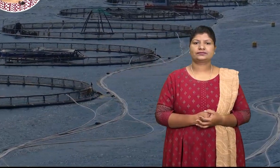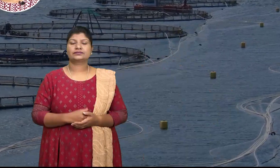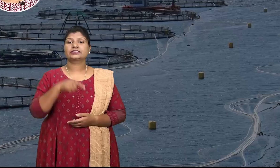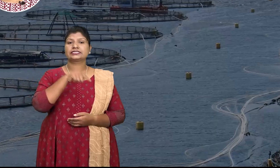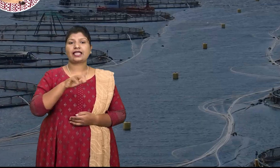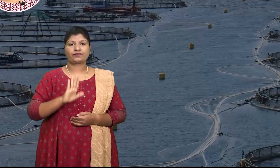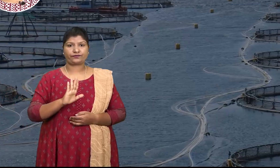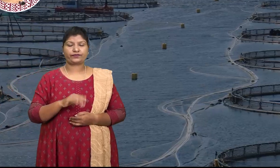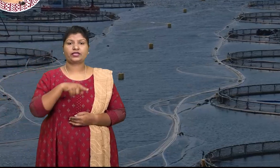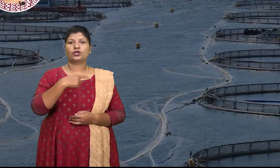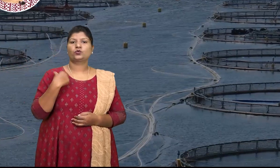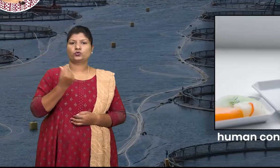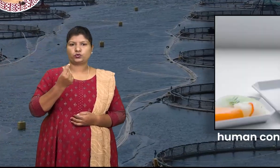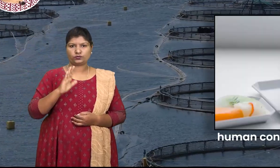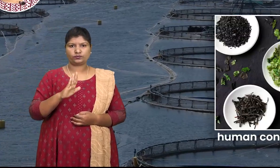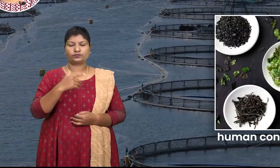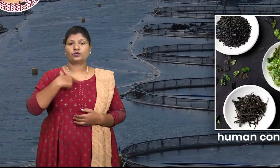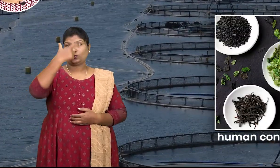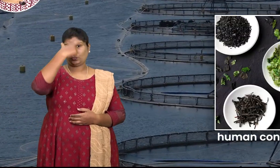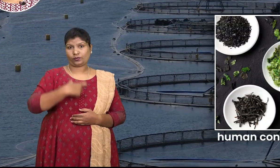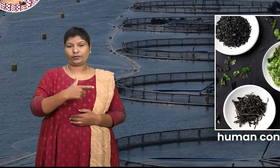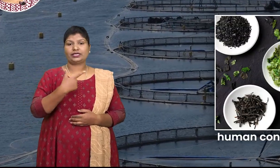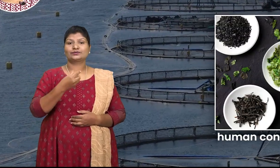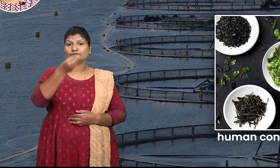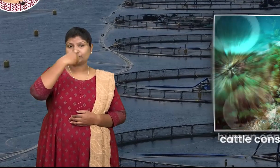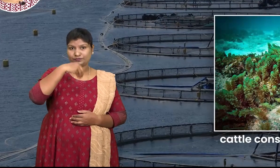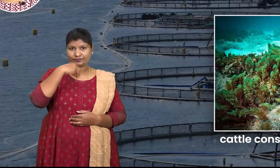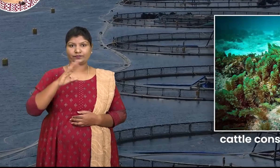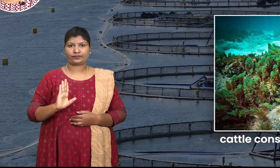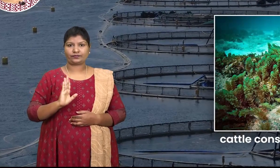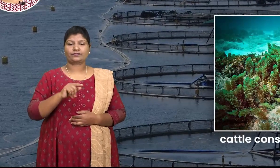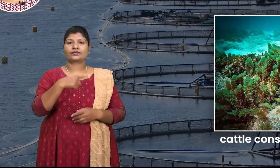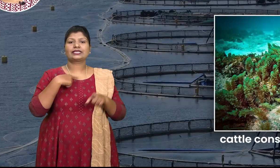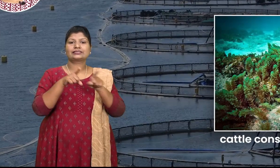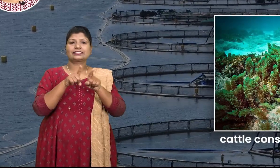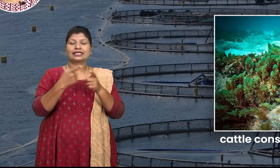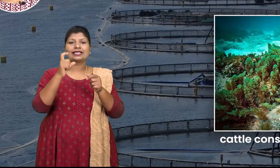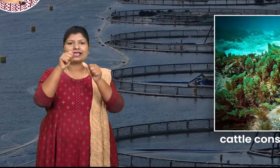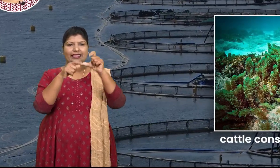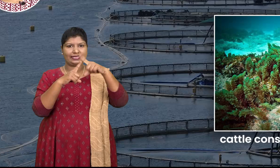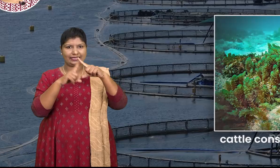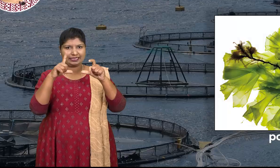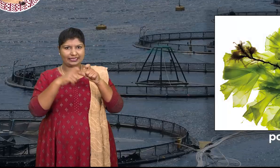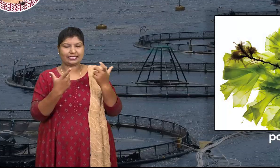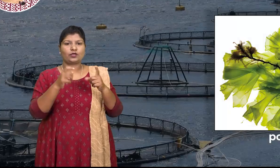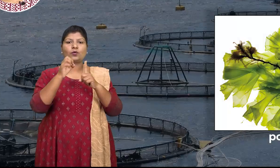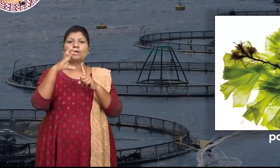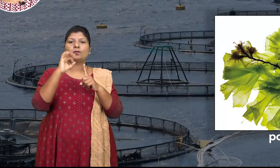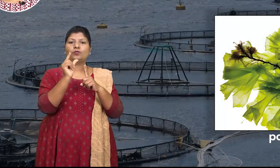They are used for human consumption as cattle and poultry